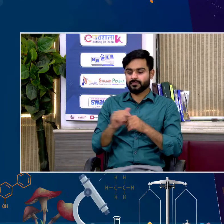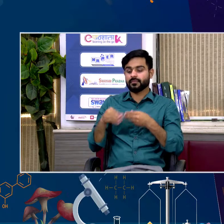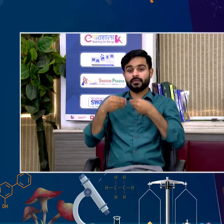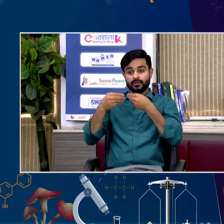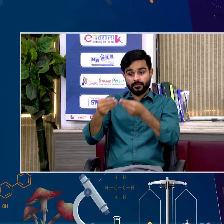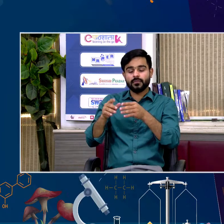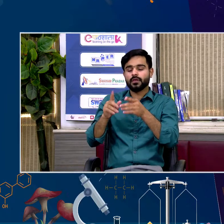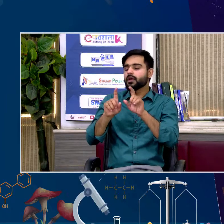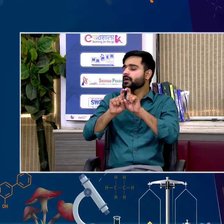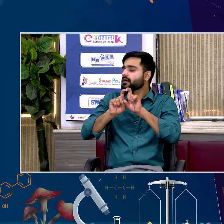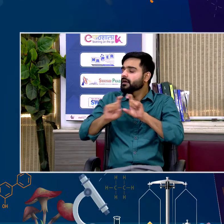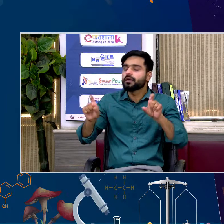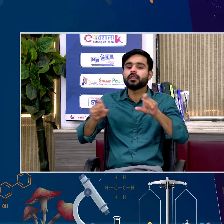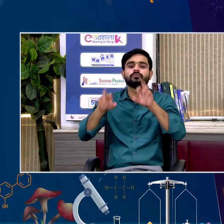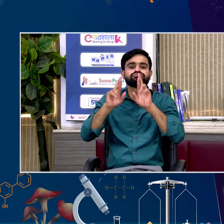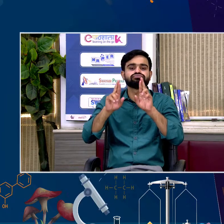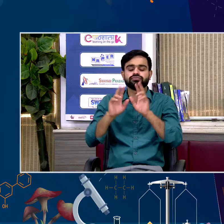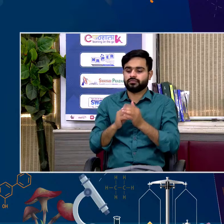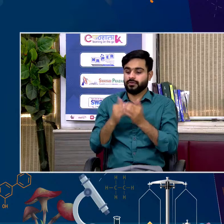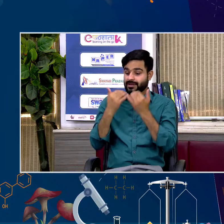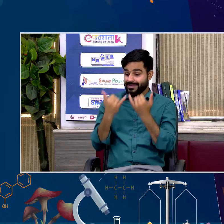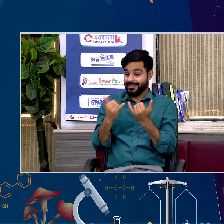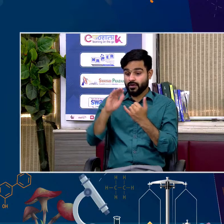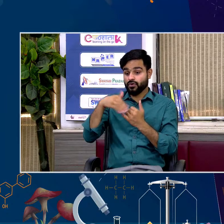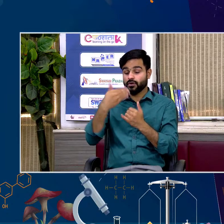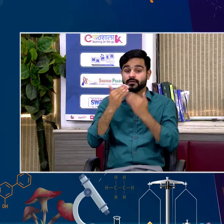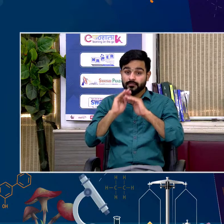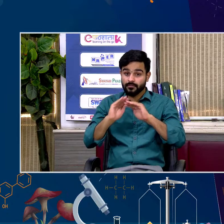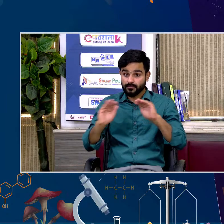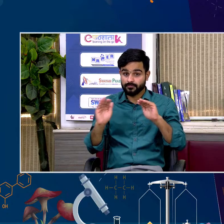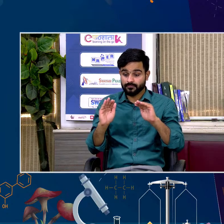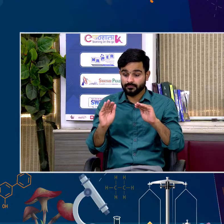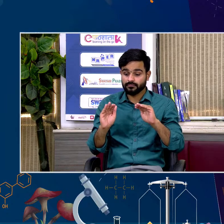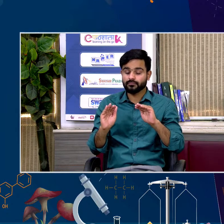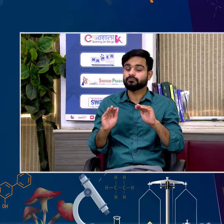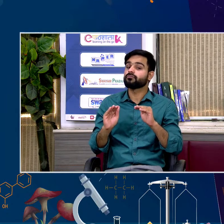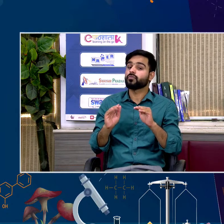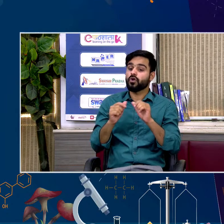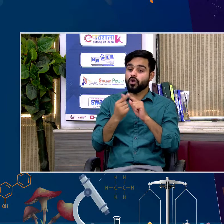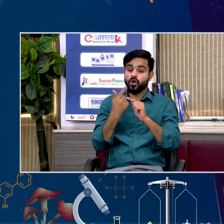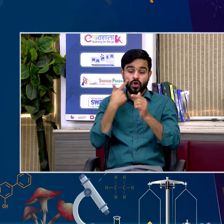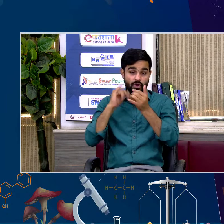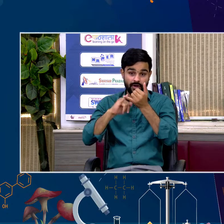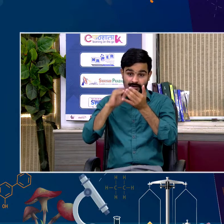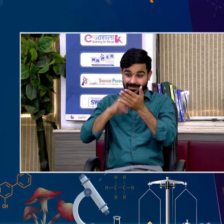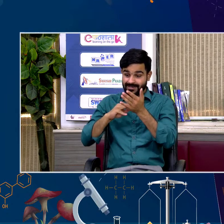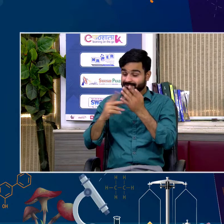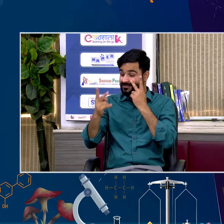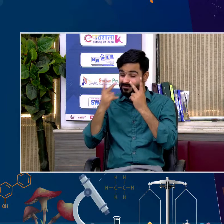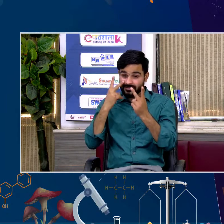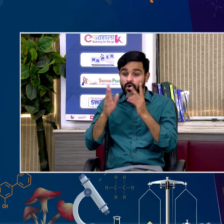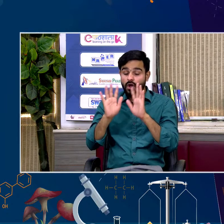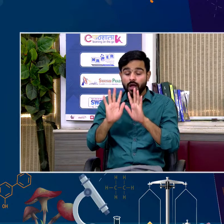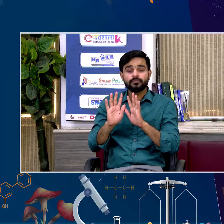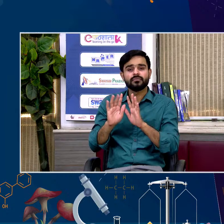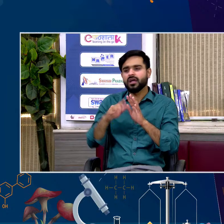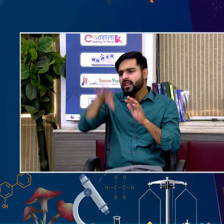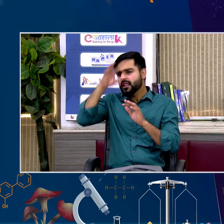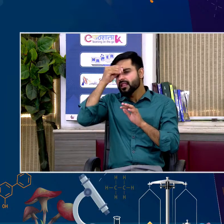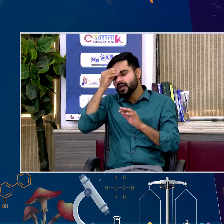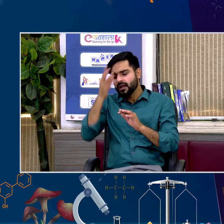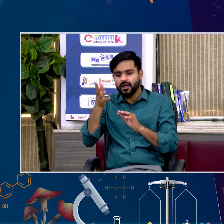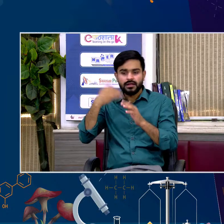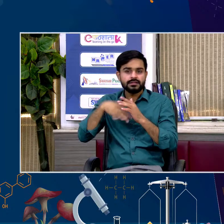clear expectations. Now, for a child who is autistic, usually the learning is not difficult. What